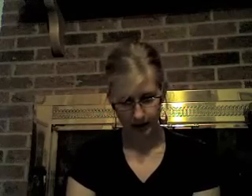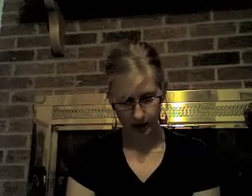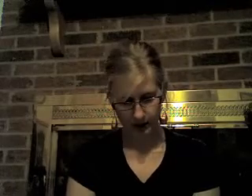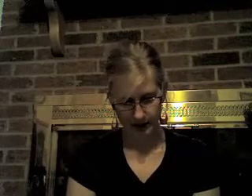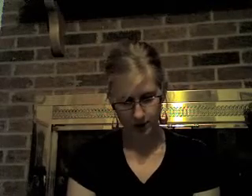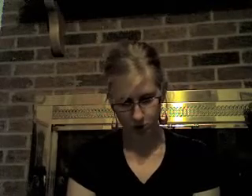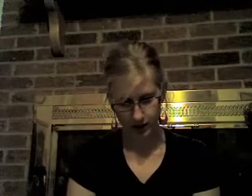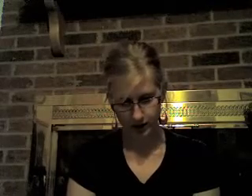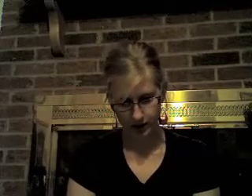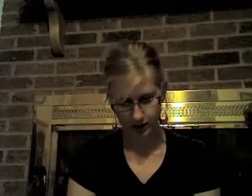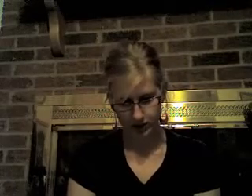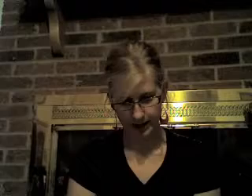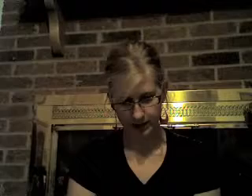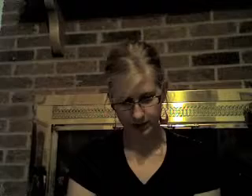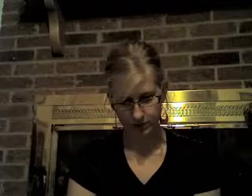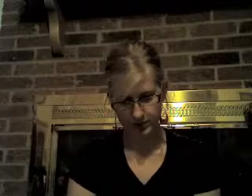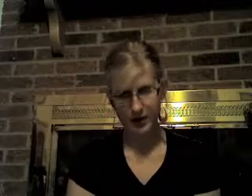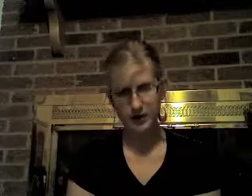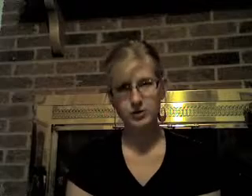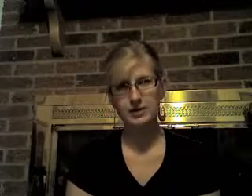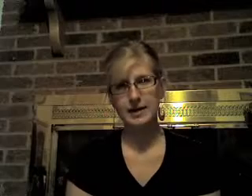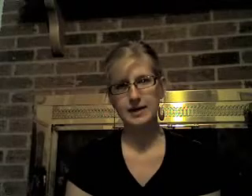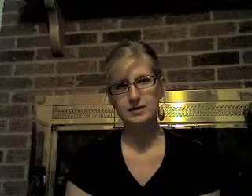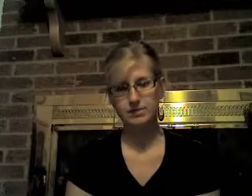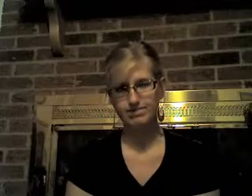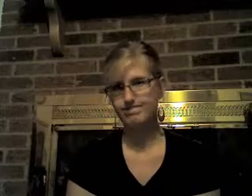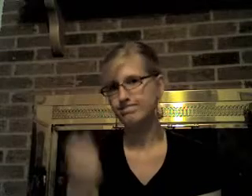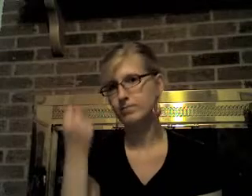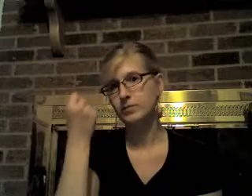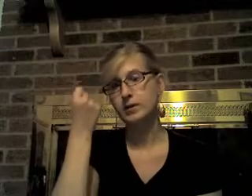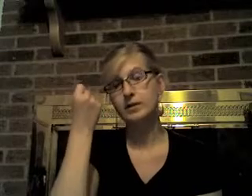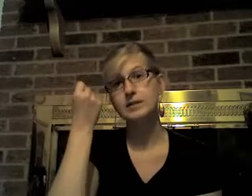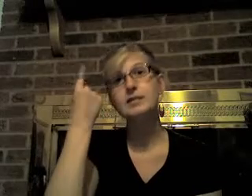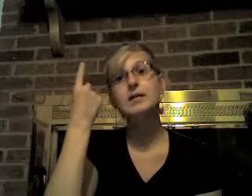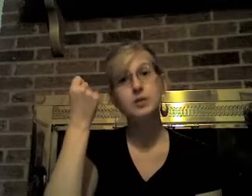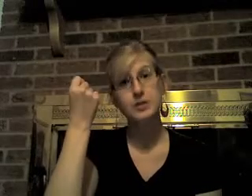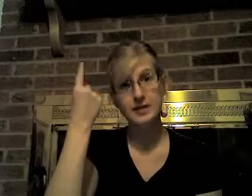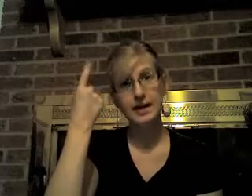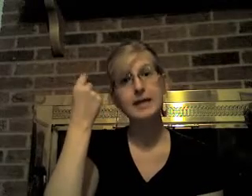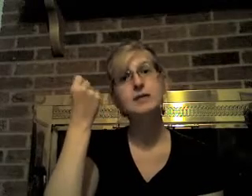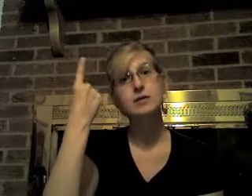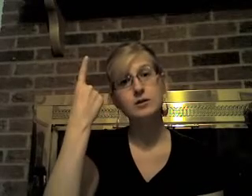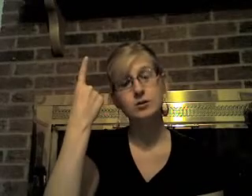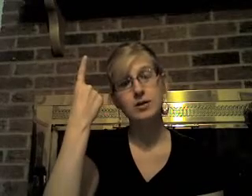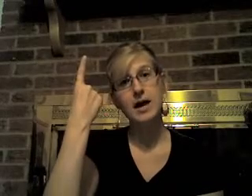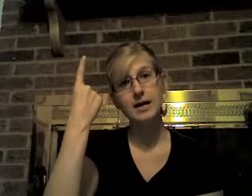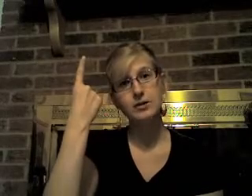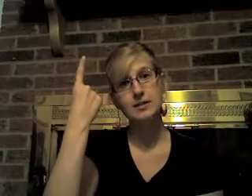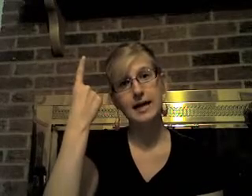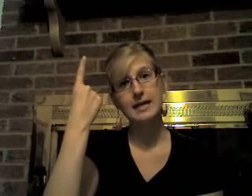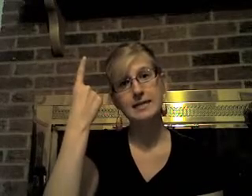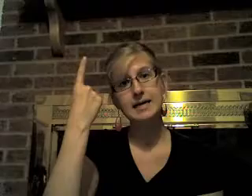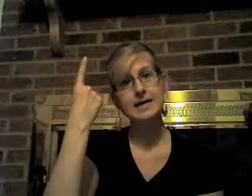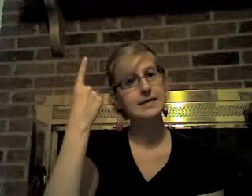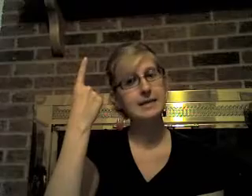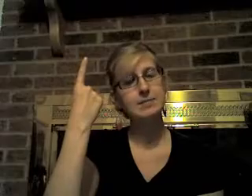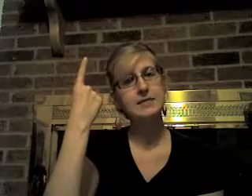We did north, so now let's do not understand. This is understand, so not understand. Same